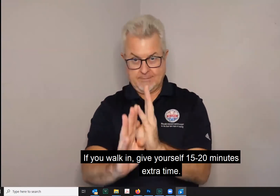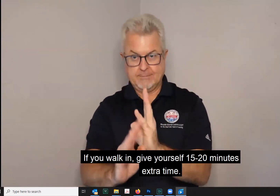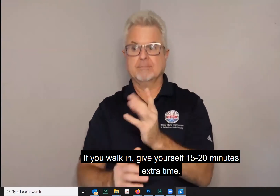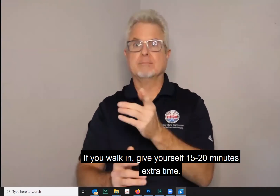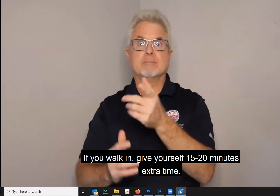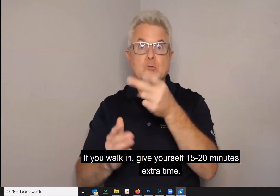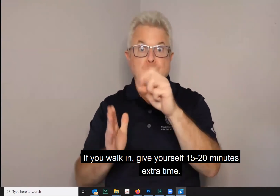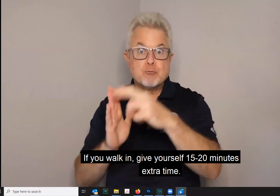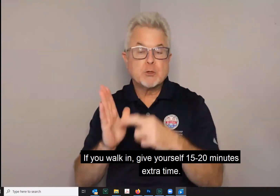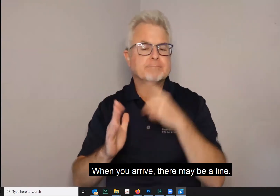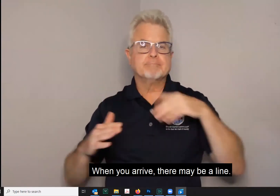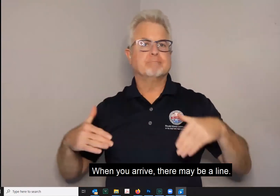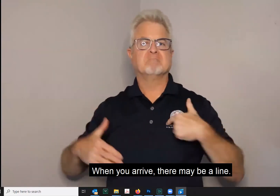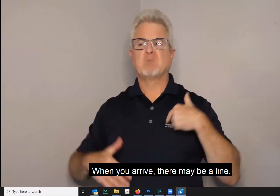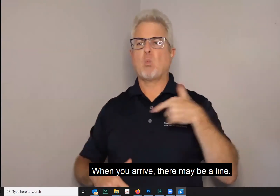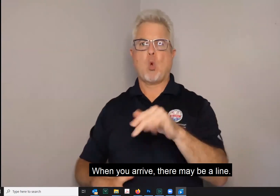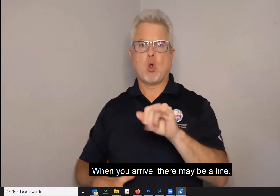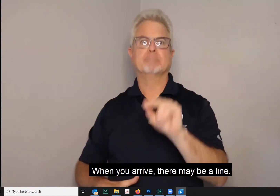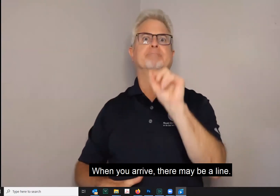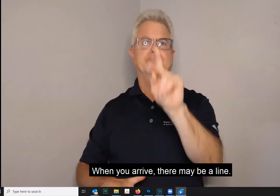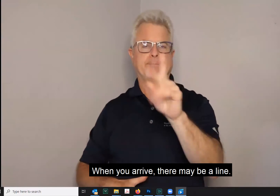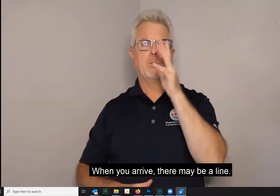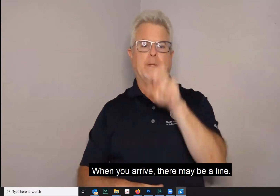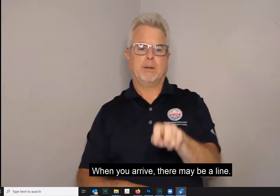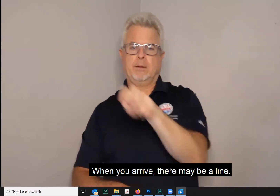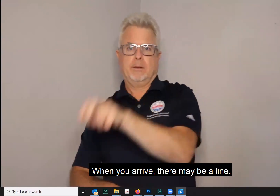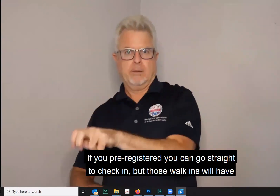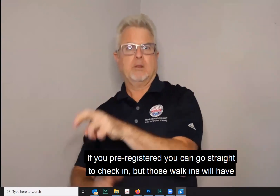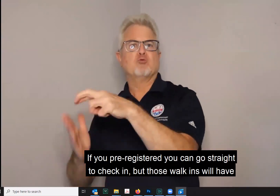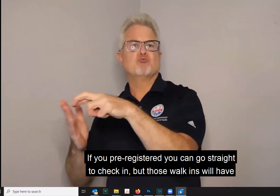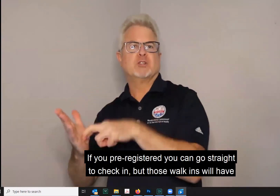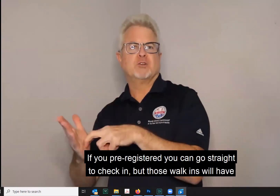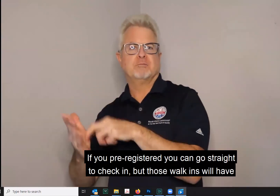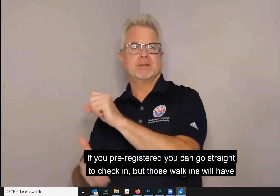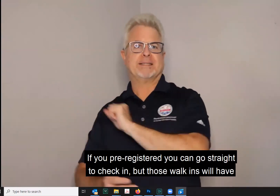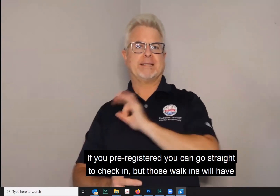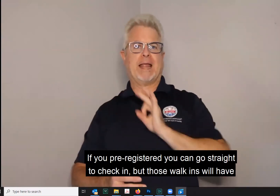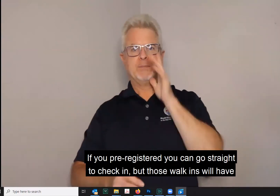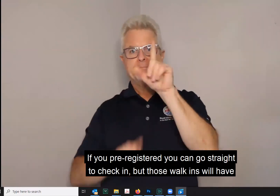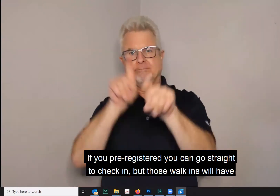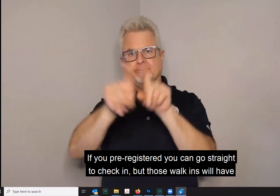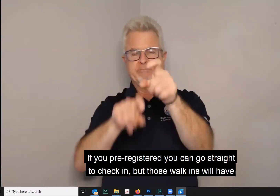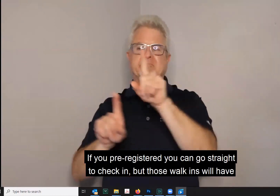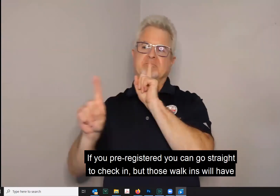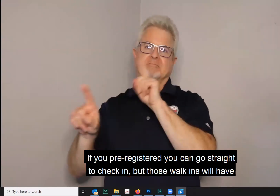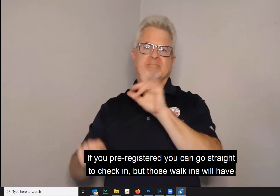If you walk in, please give yourself 15 to 20 minutes extra time. When you arrive, there may be a line. If